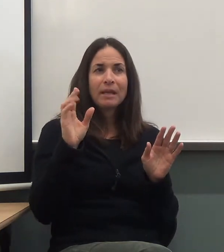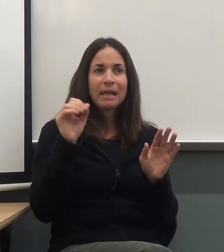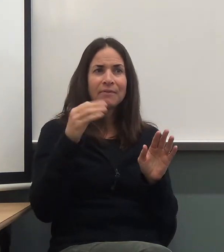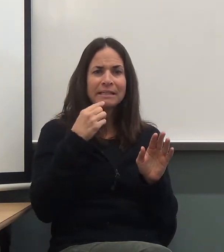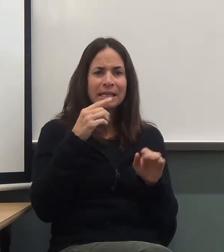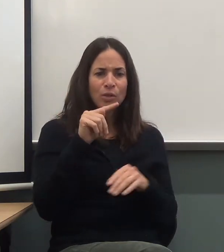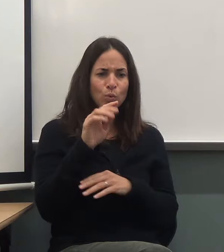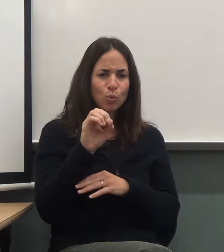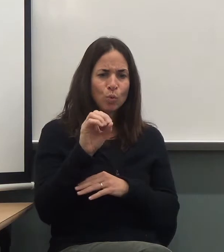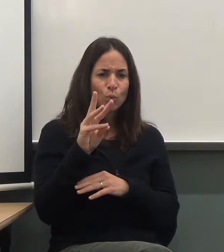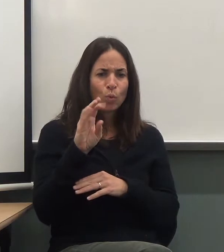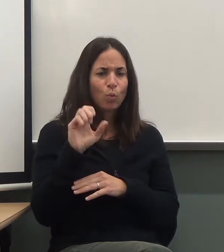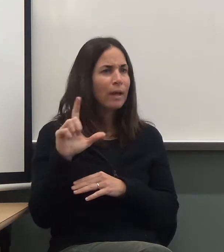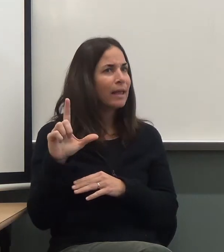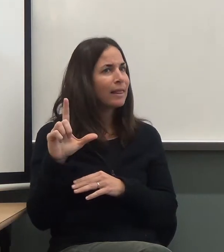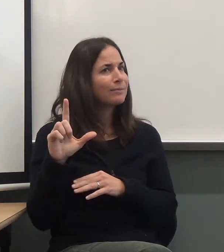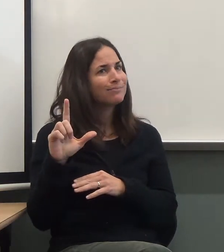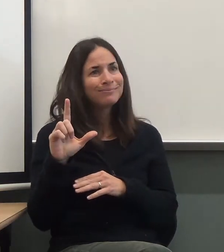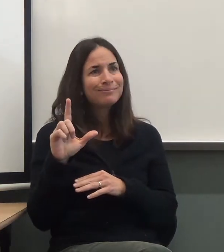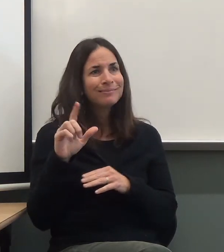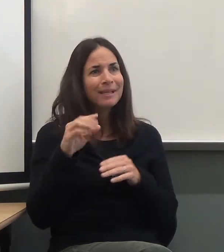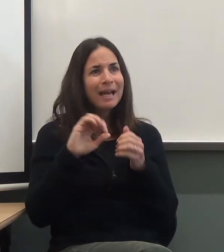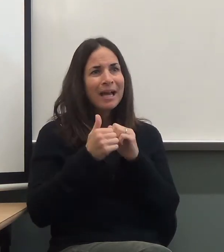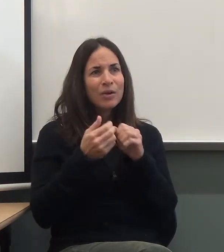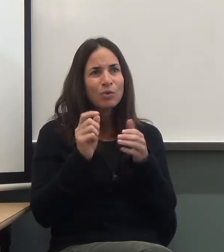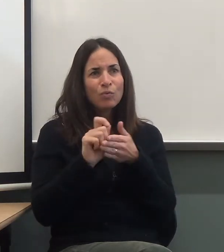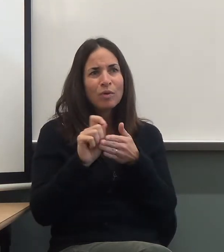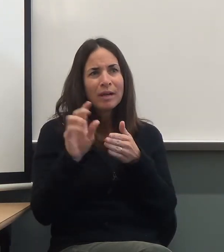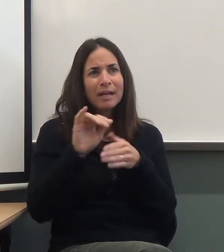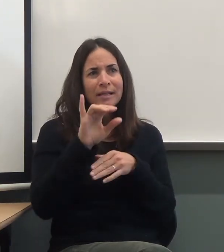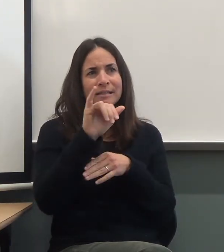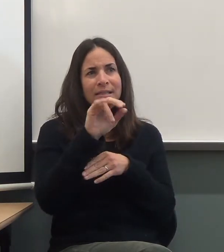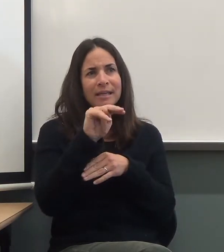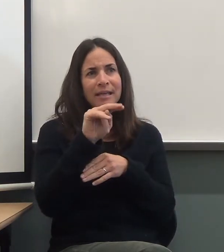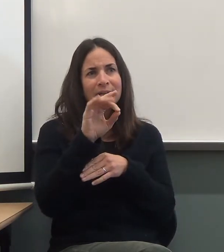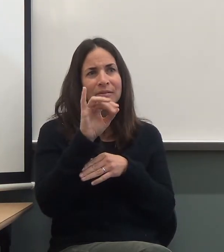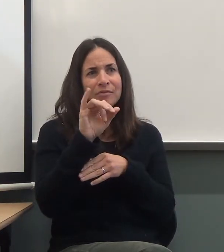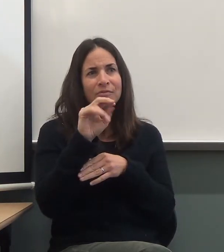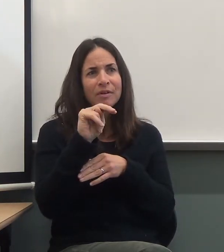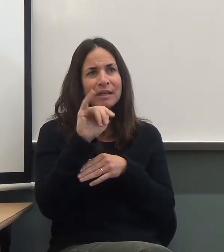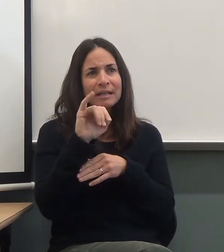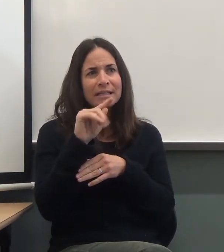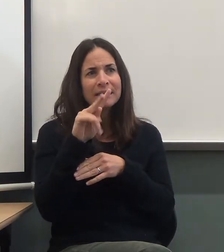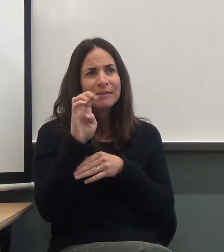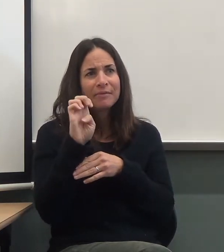doesn't make sense, does it? So what's the infinitive form of will? I will Want. to do what?